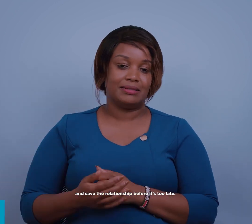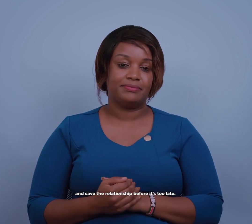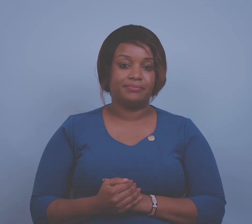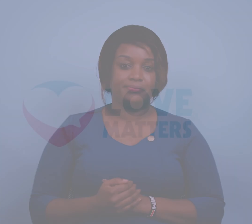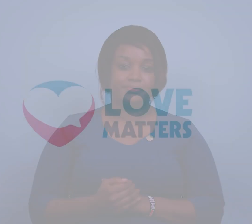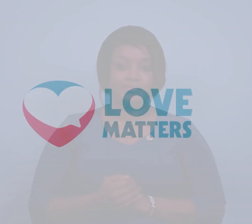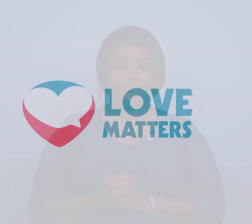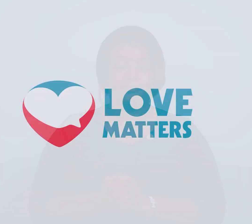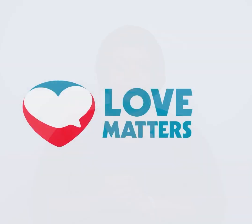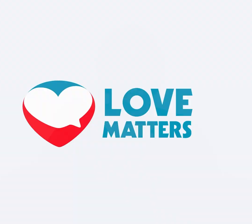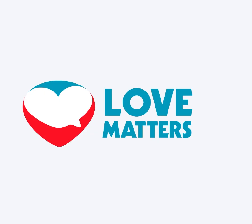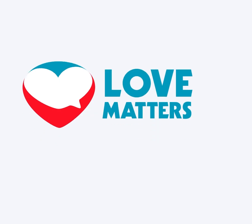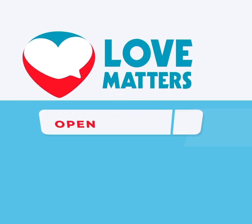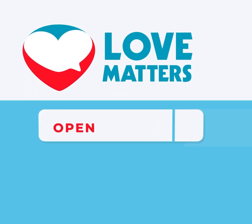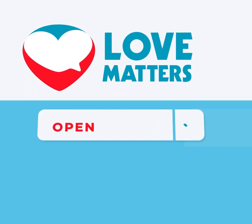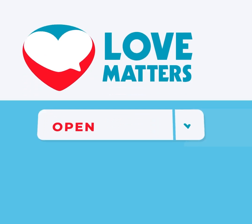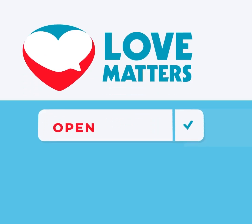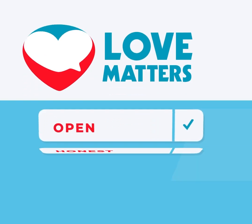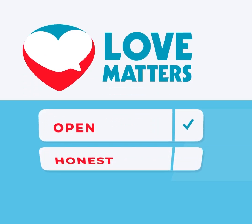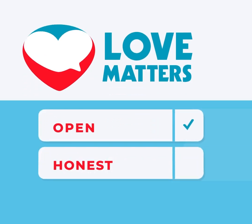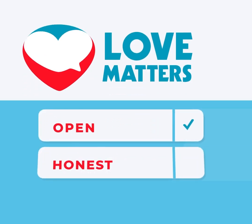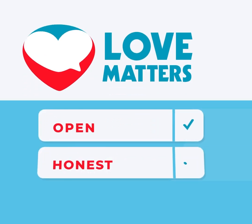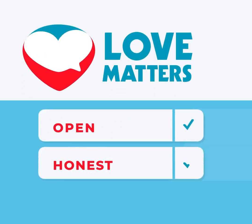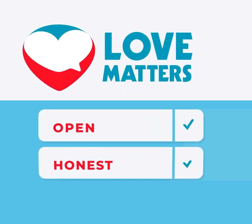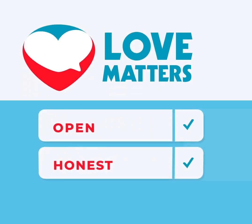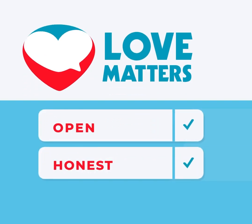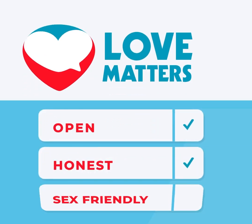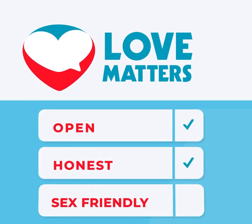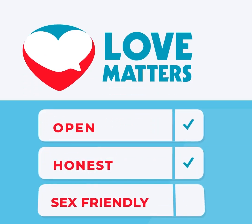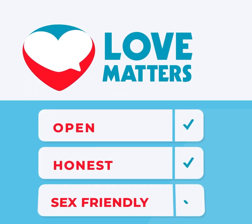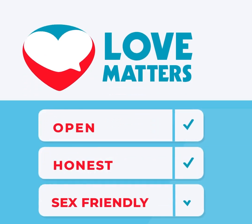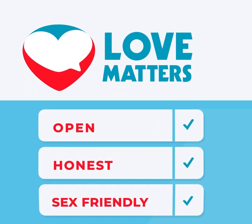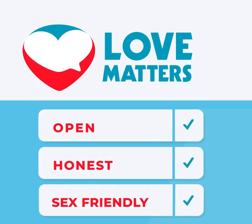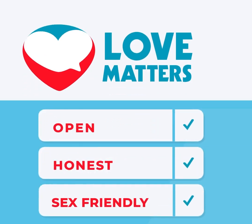Love matters. Open, honest, sex friendly.